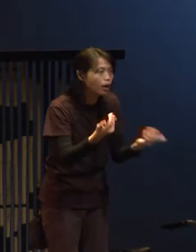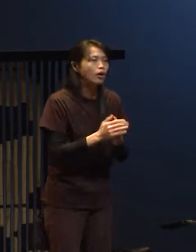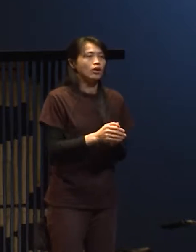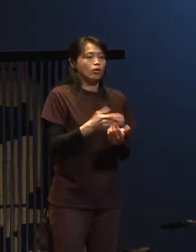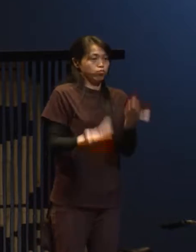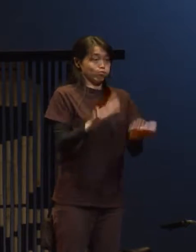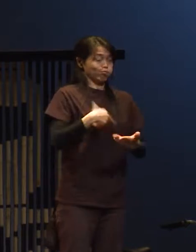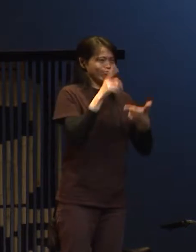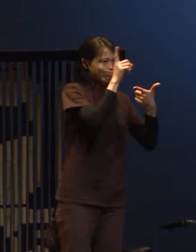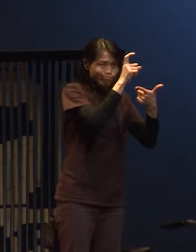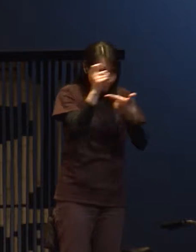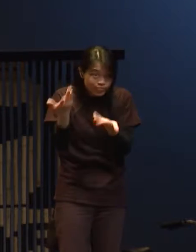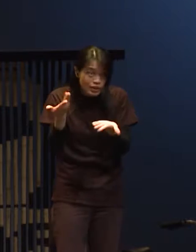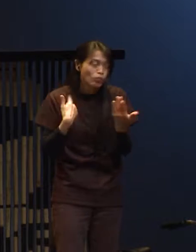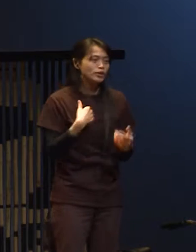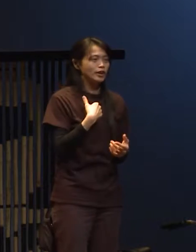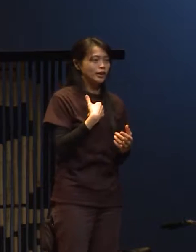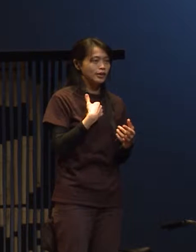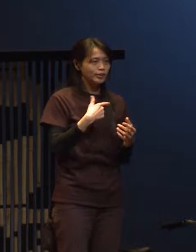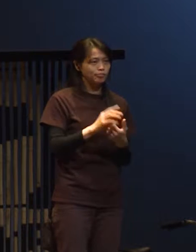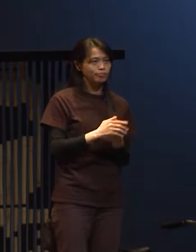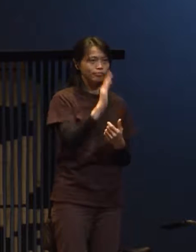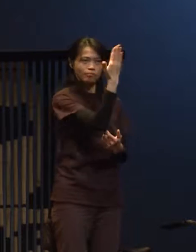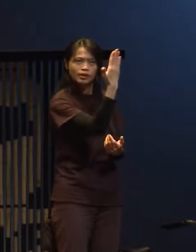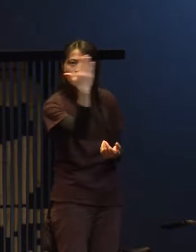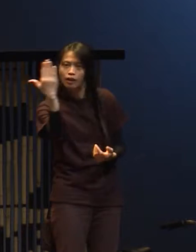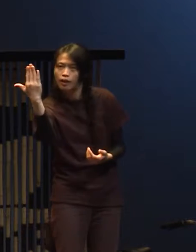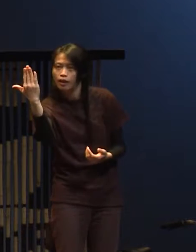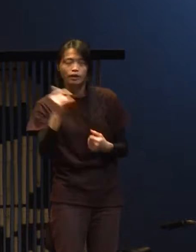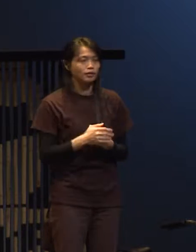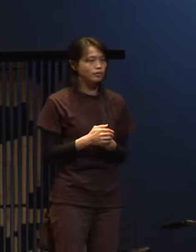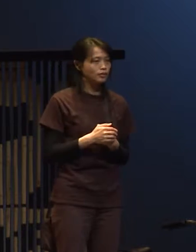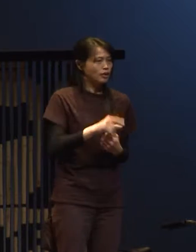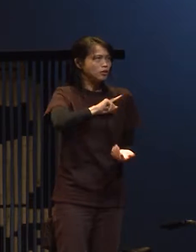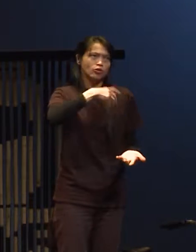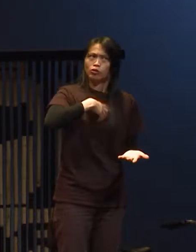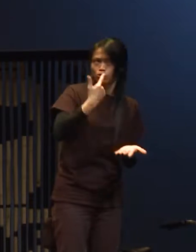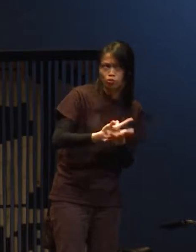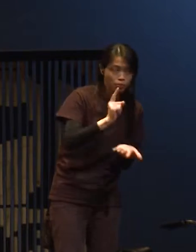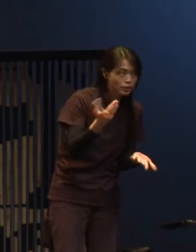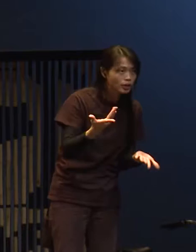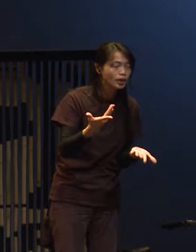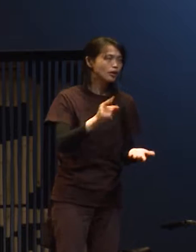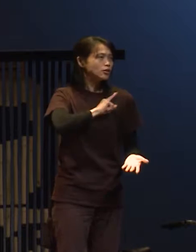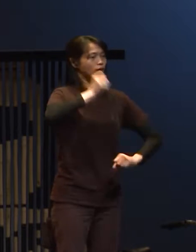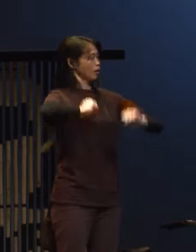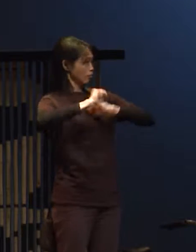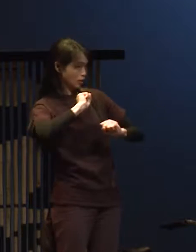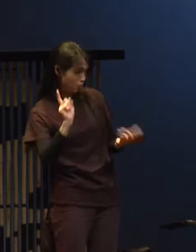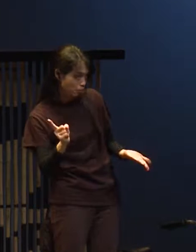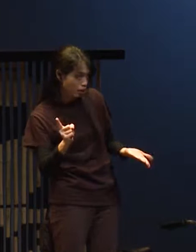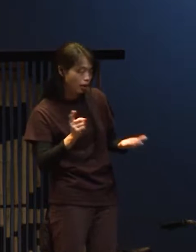I can see my values. I can see my attitudes. I can see my habits of